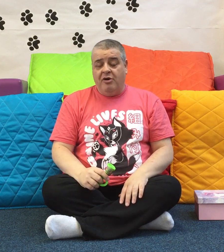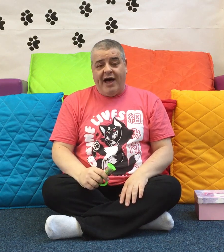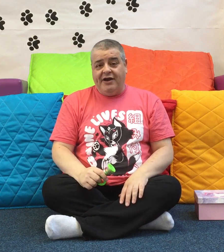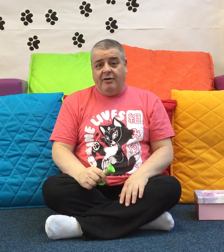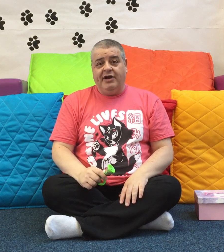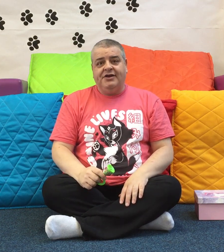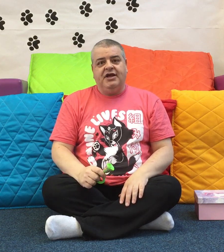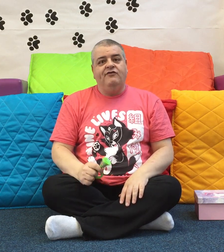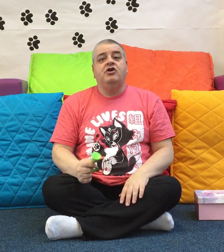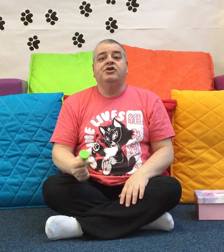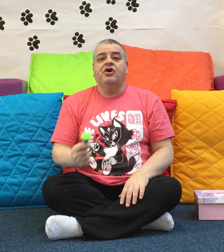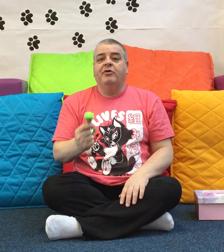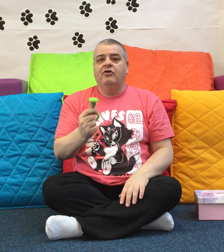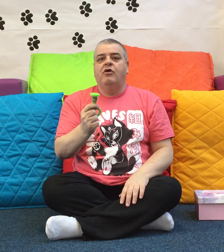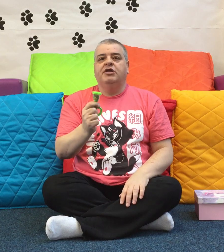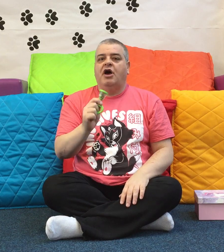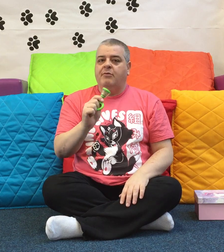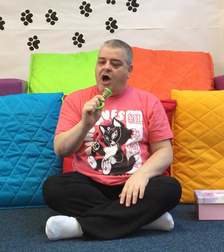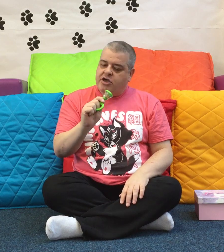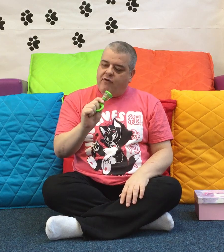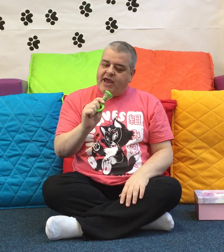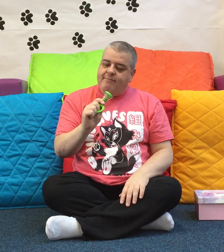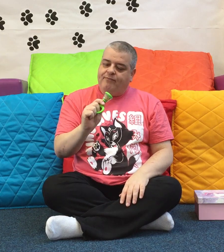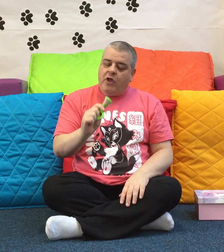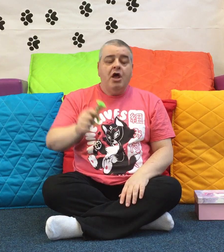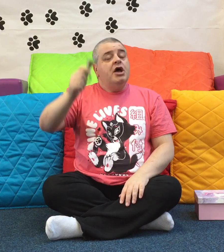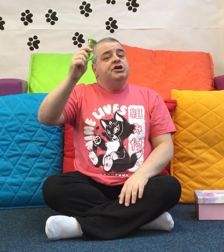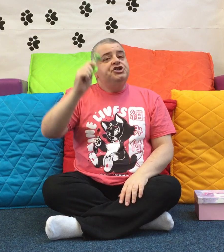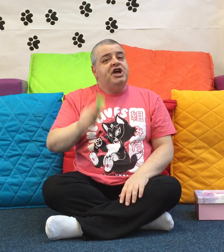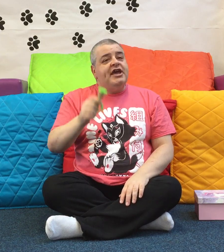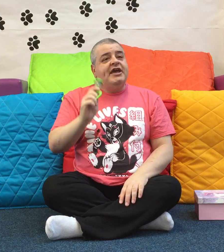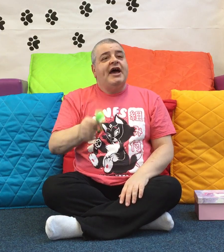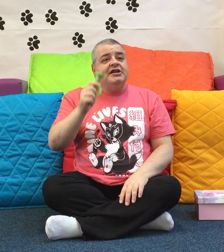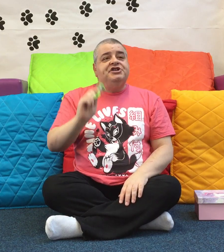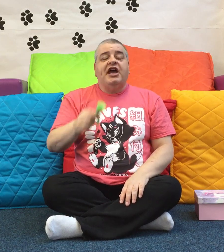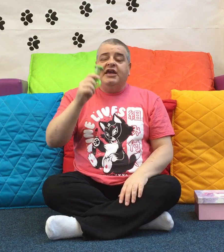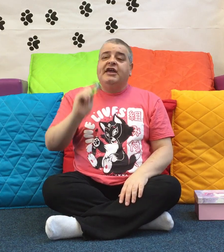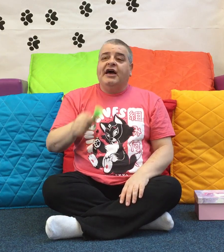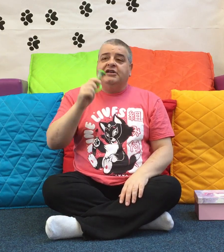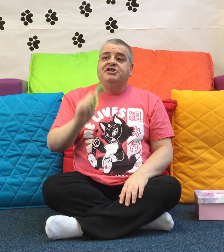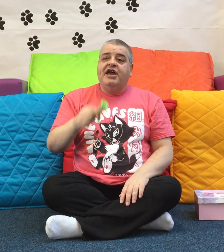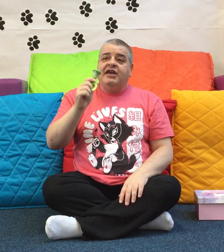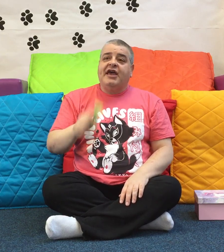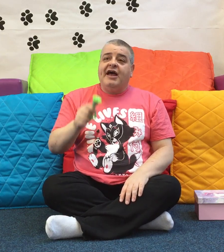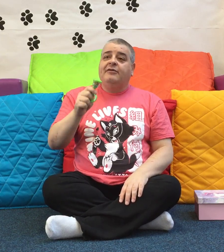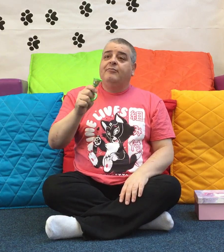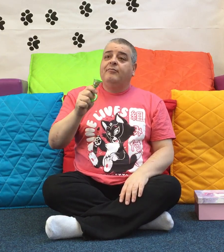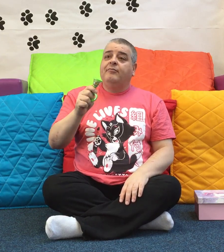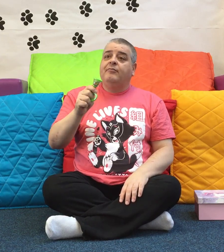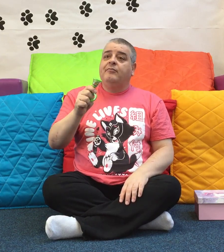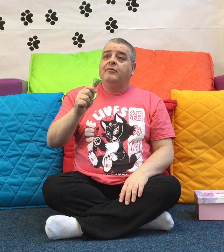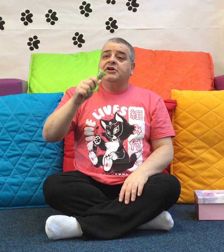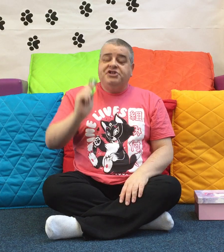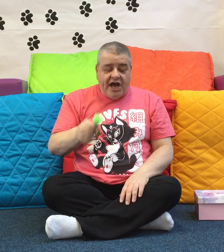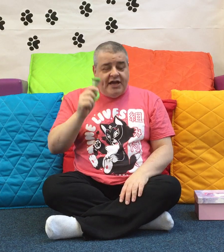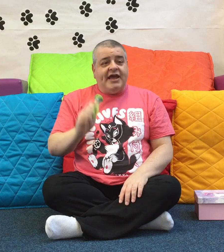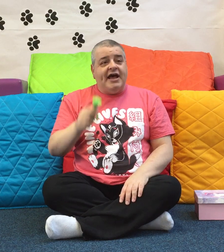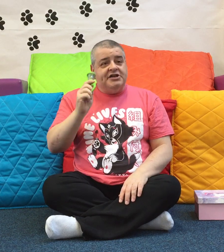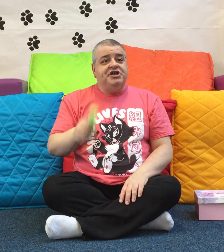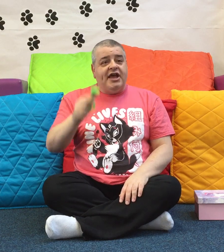put my hand up. Let's see if you can stop at the right time. Are you ready? Shake and shake and shake and, shake and